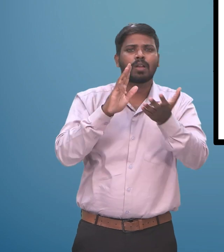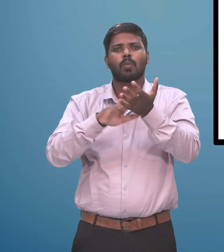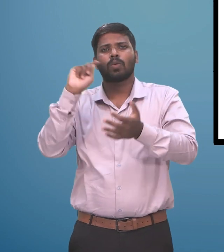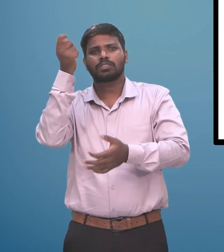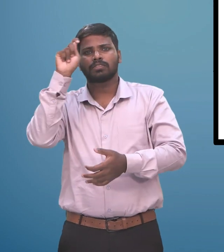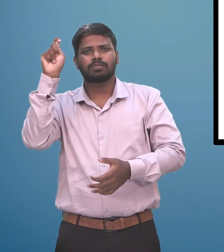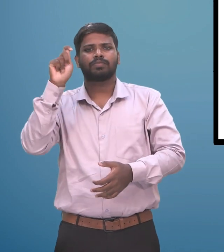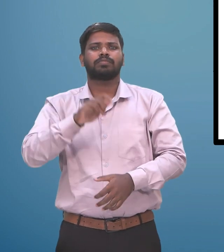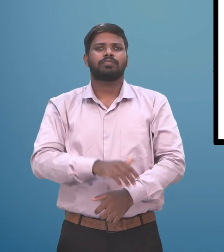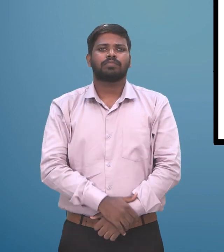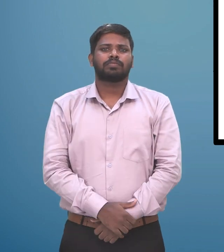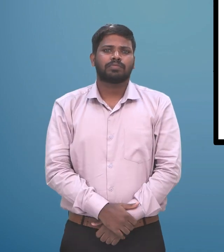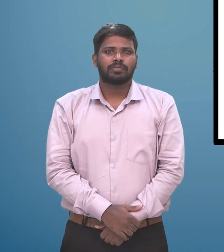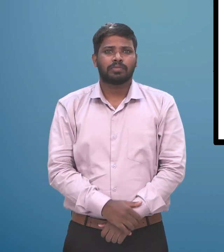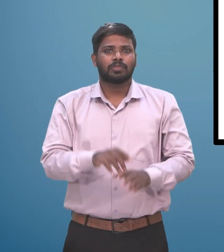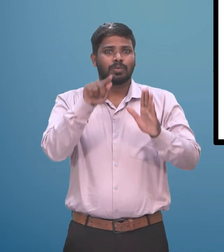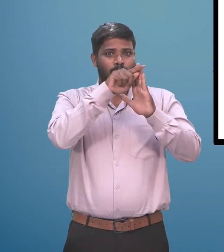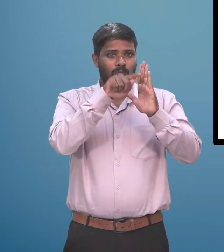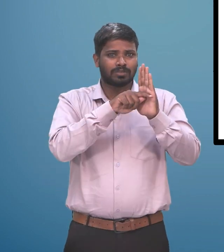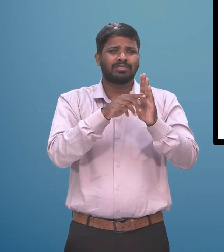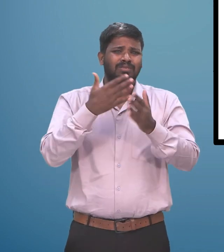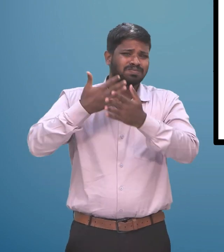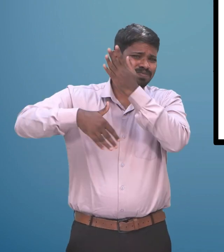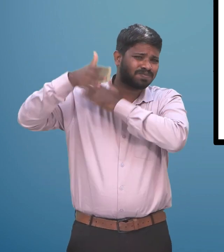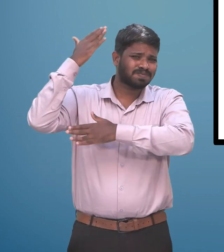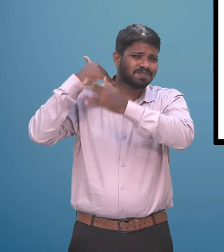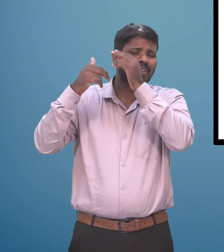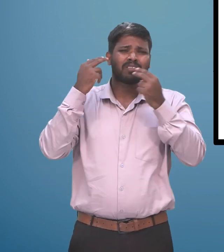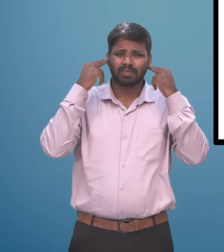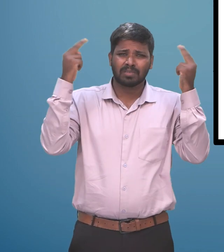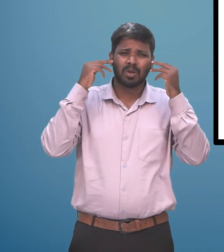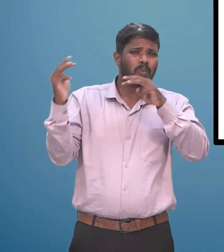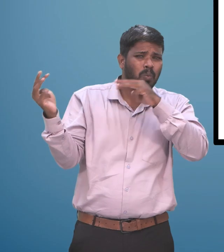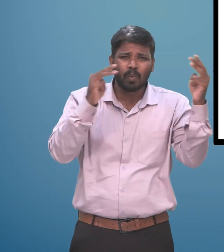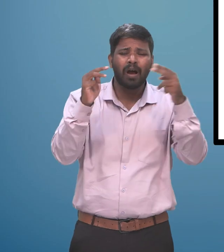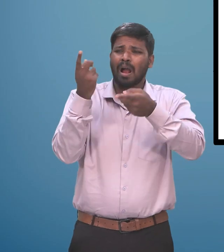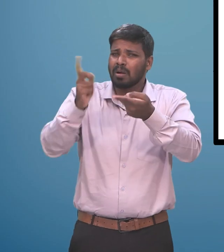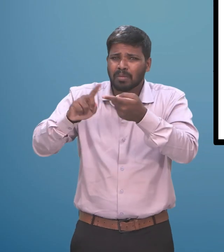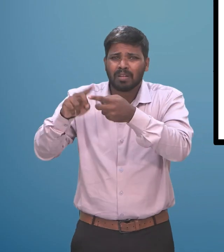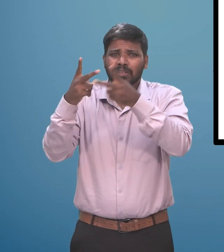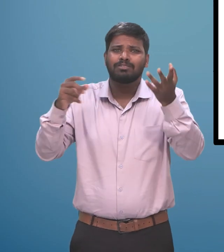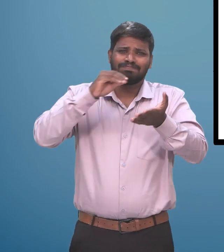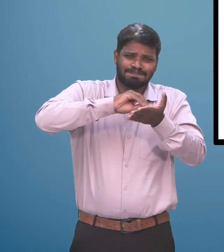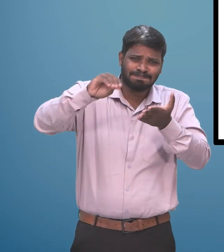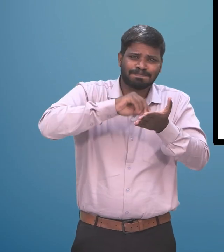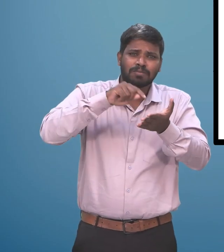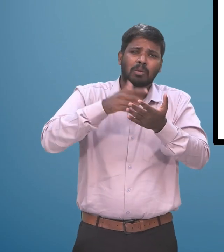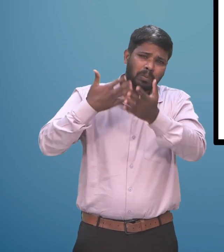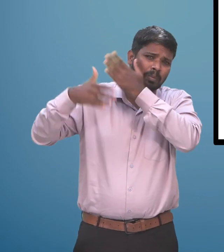and the Mahabharata. Epic is a long poem generally narrating the adventures of heroes and other great